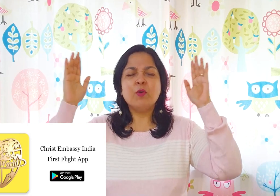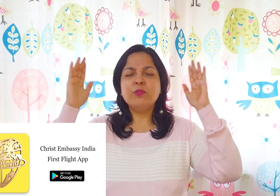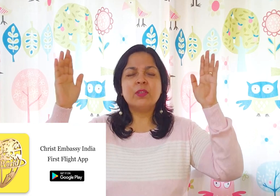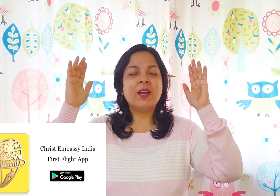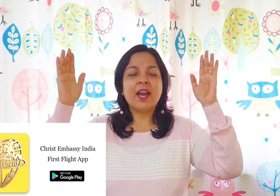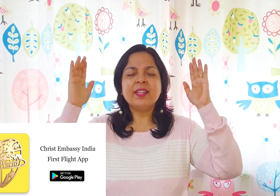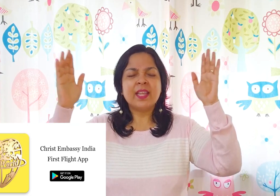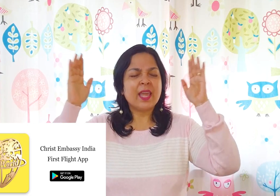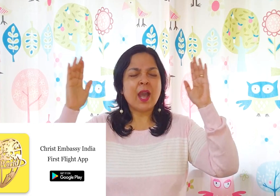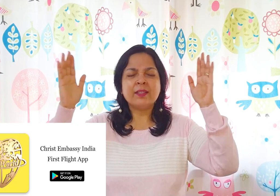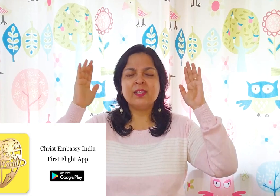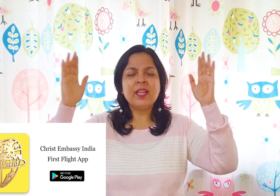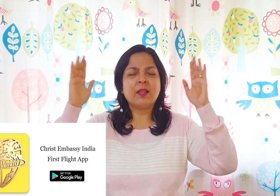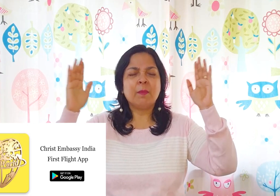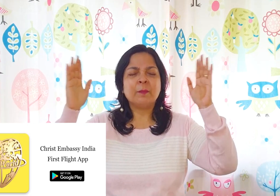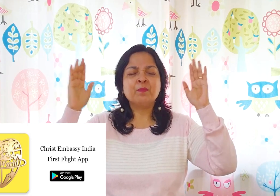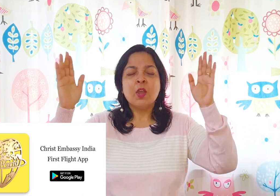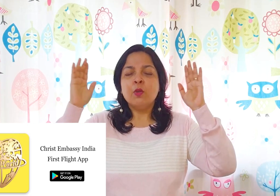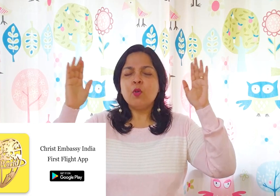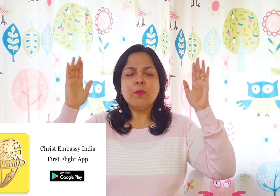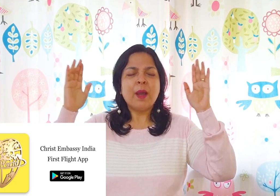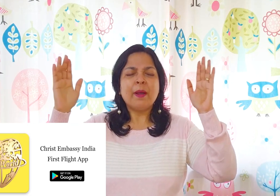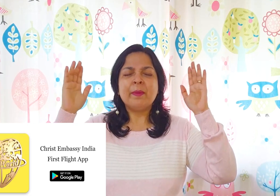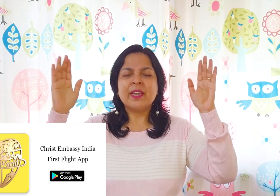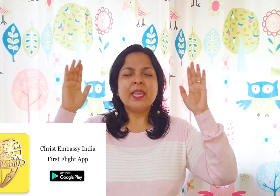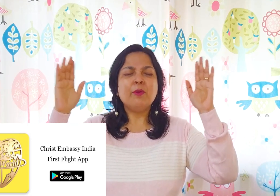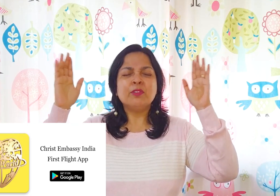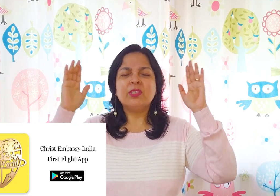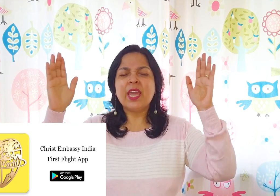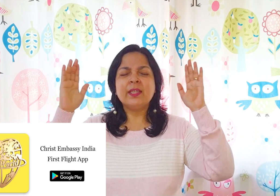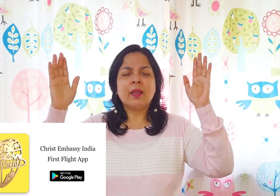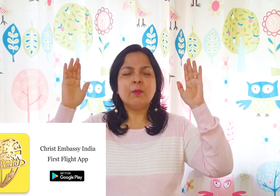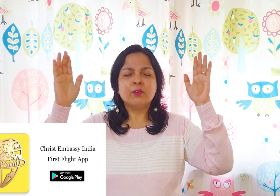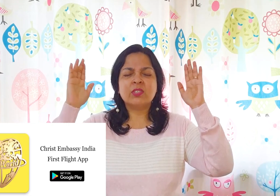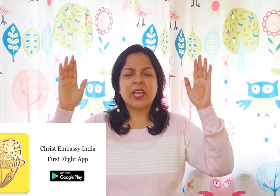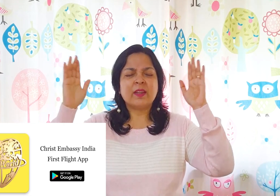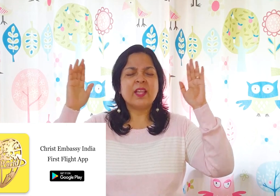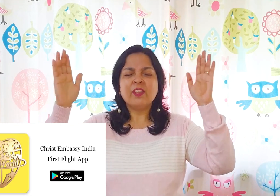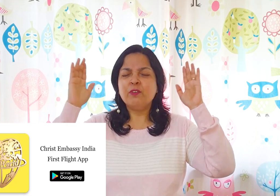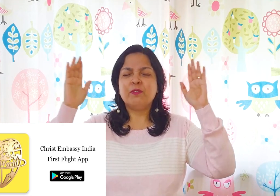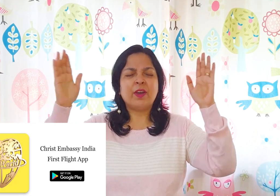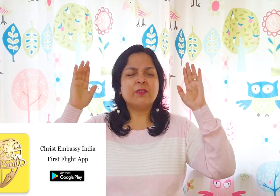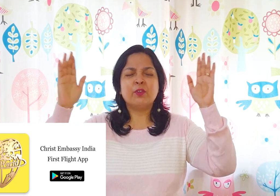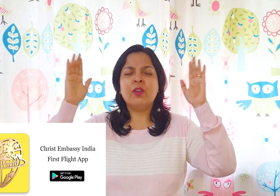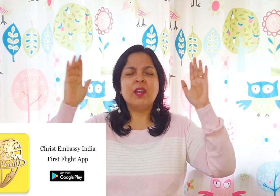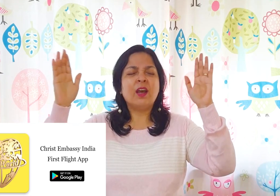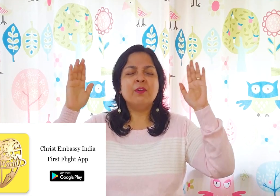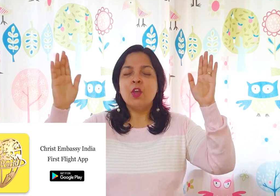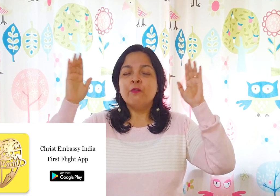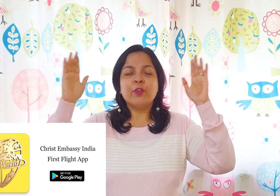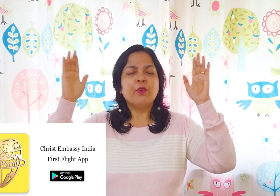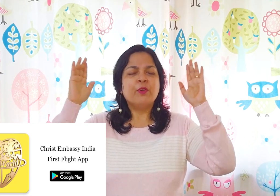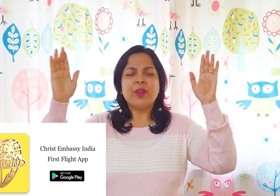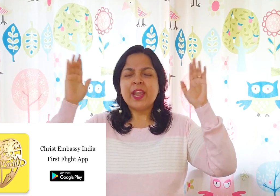ma onta mahante eha sita baba. Ro ba ba ba ba ki bo se talabo sketra. Thank you, Father, for your